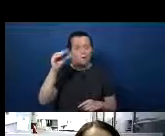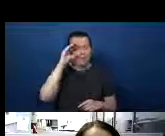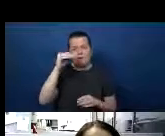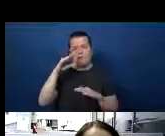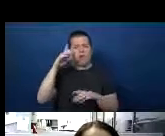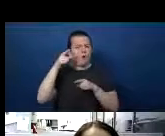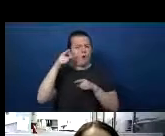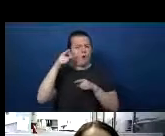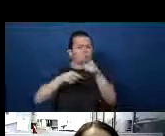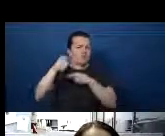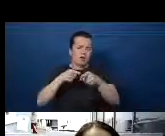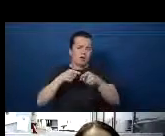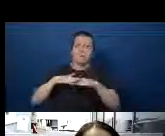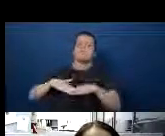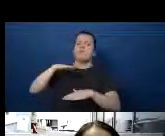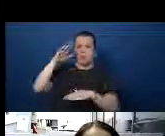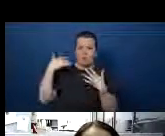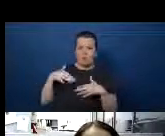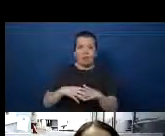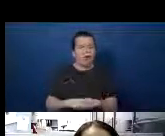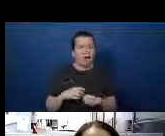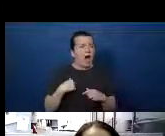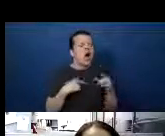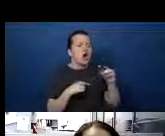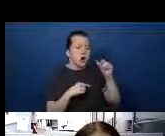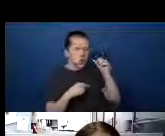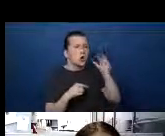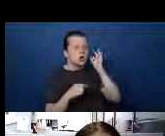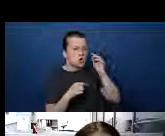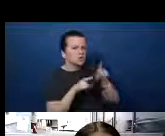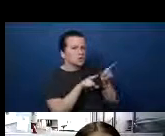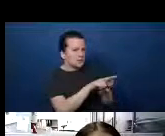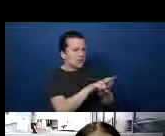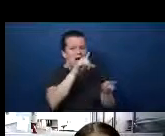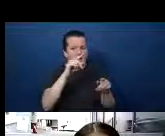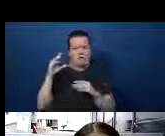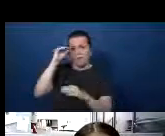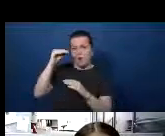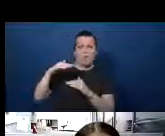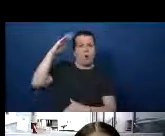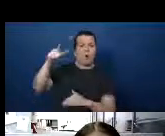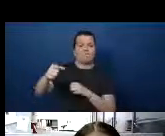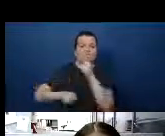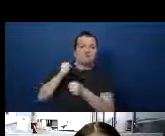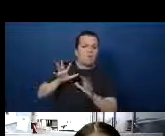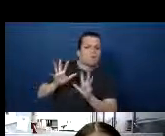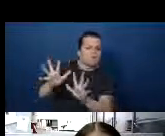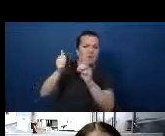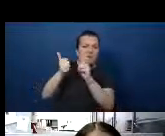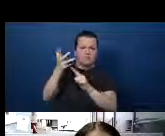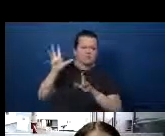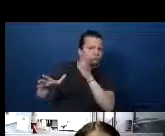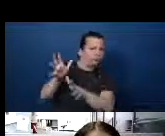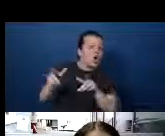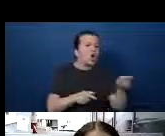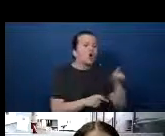grew up, there were much more boys who bullied me with physical action. From hers and others' narrative, boys